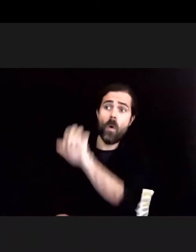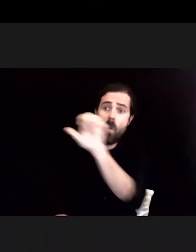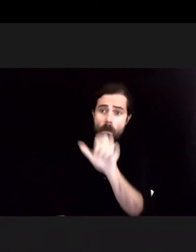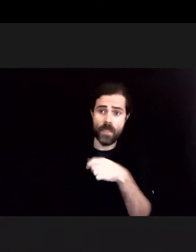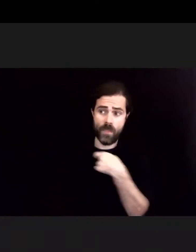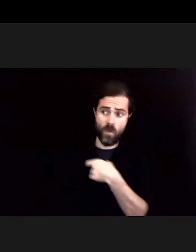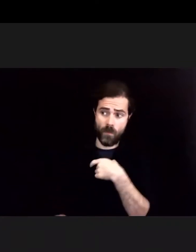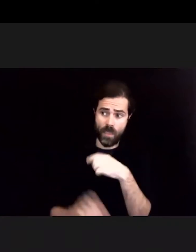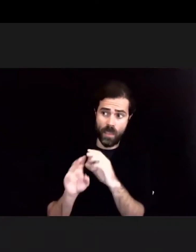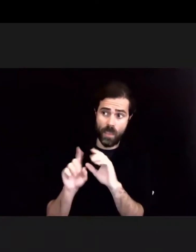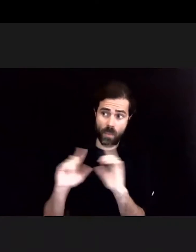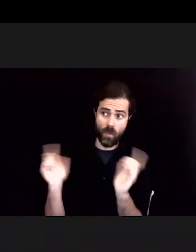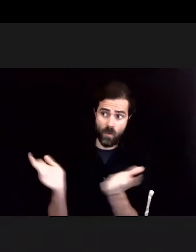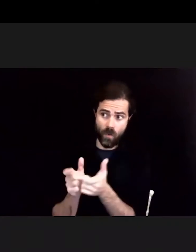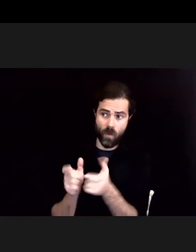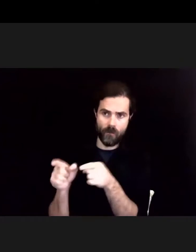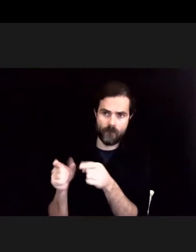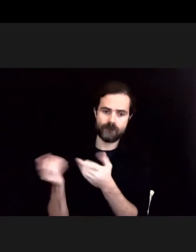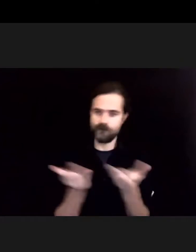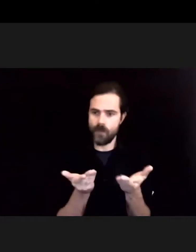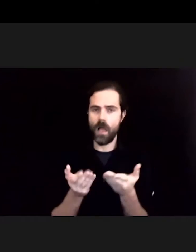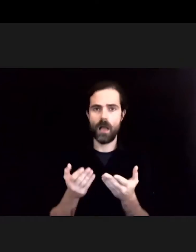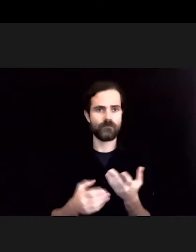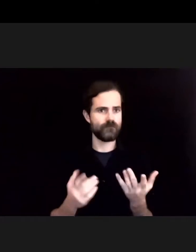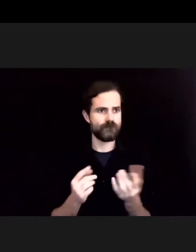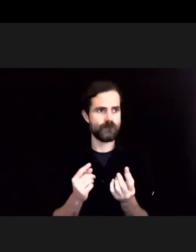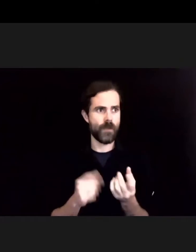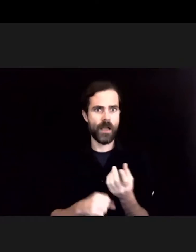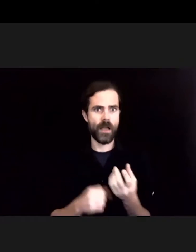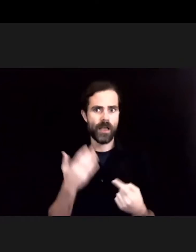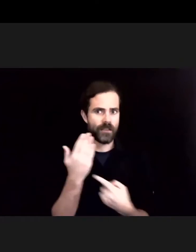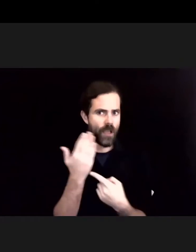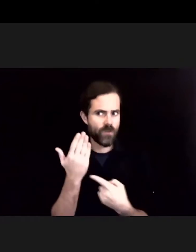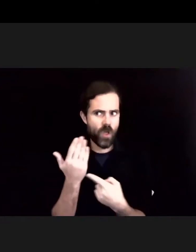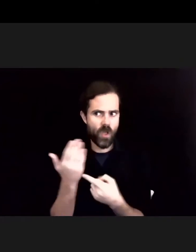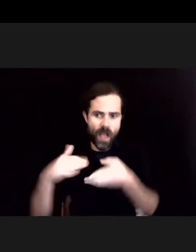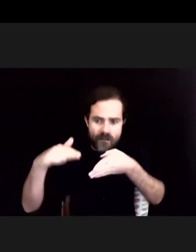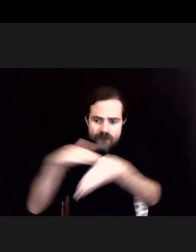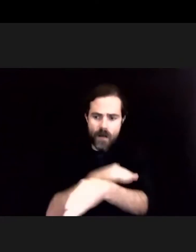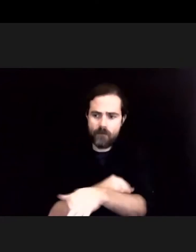for people with disabilities, but also for the rest of the people.